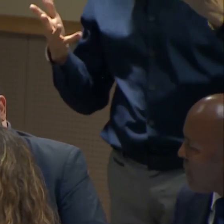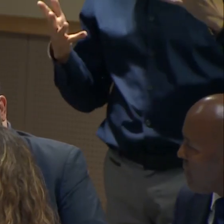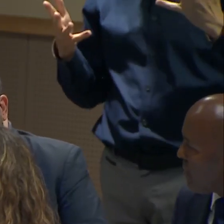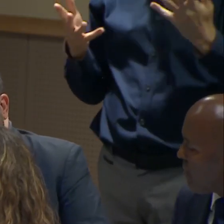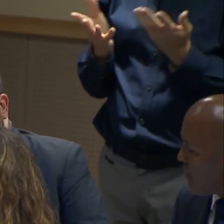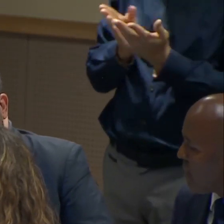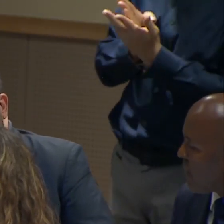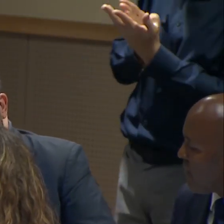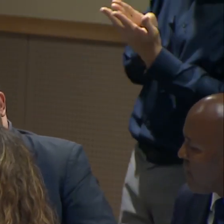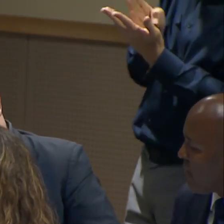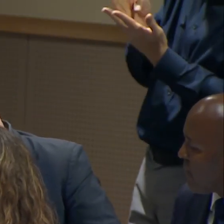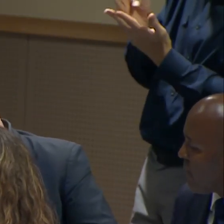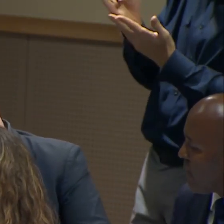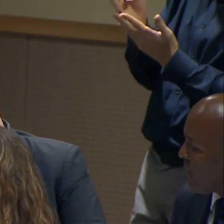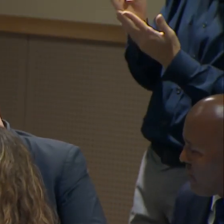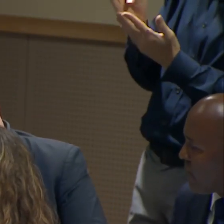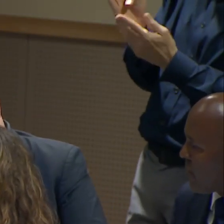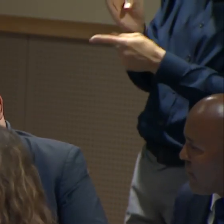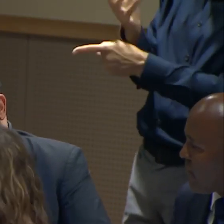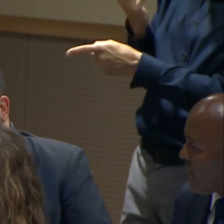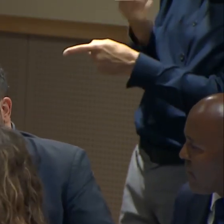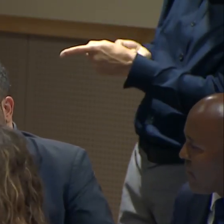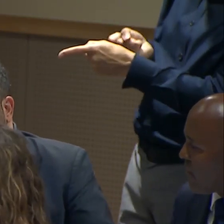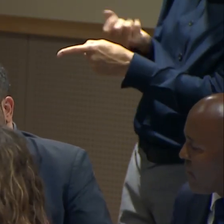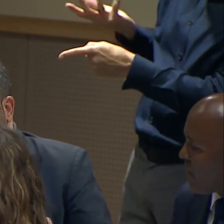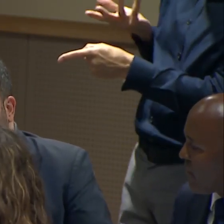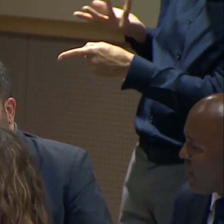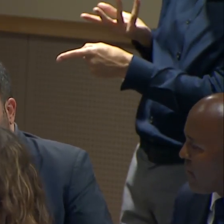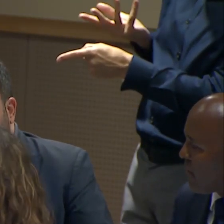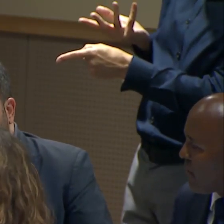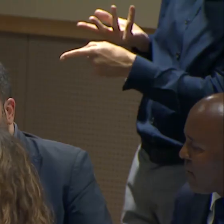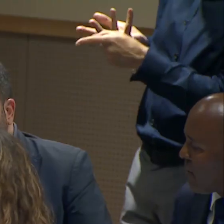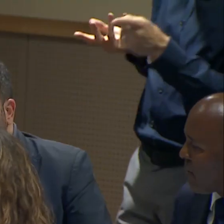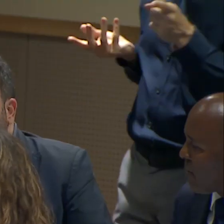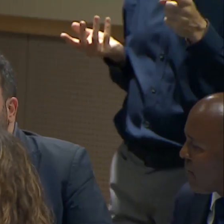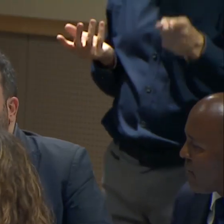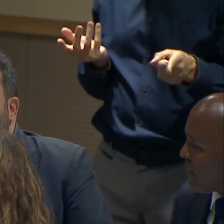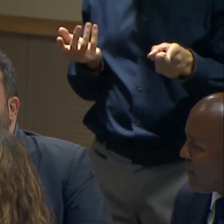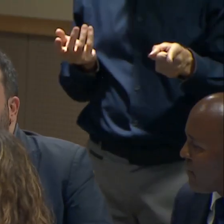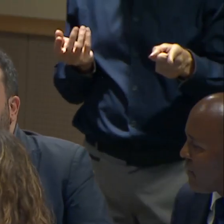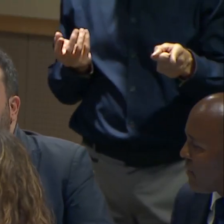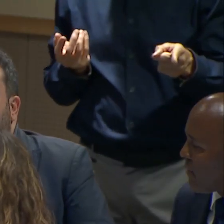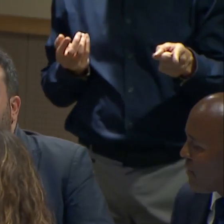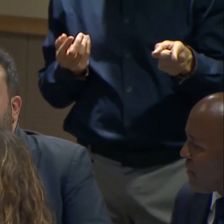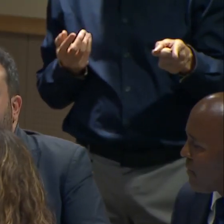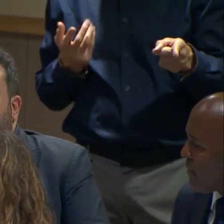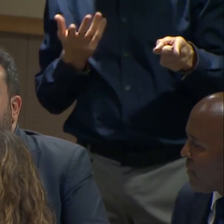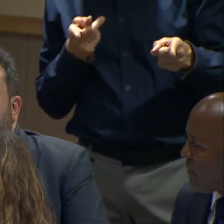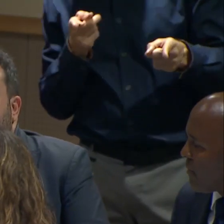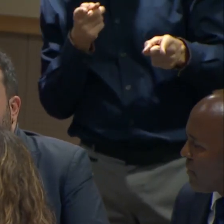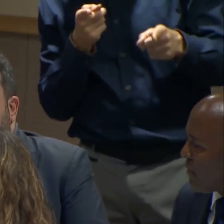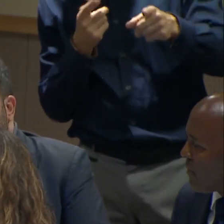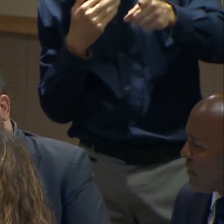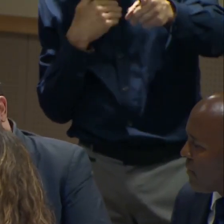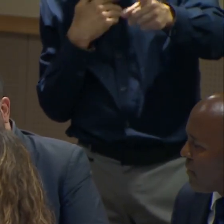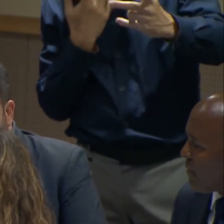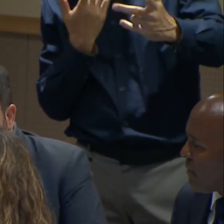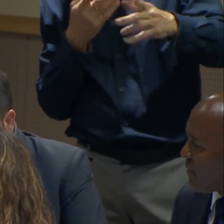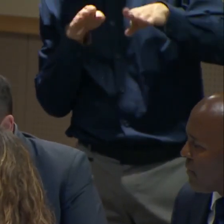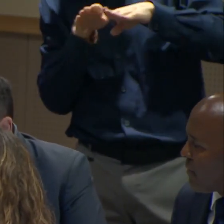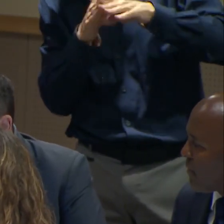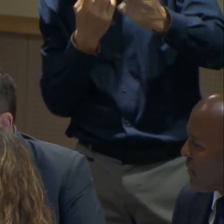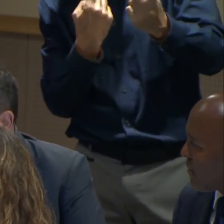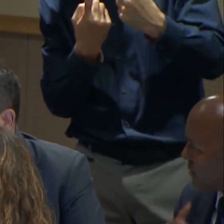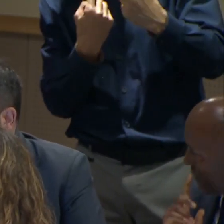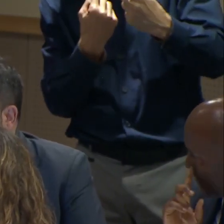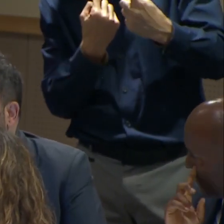upon that and find common ways forward, both as small countries like Malta and the Bahamas, but also looking at common strands. And